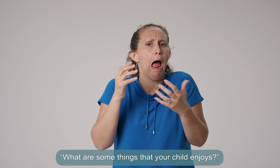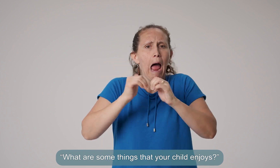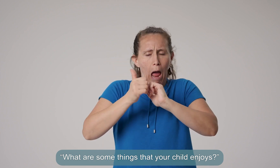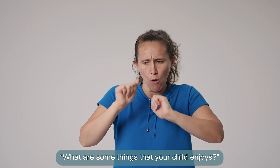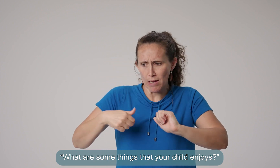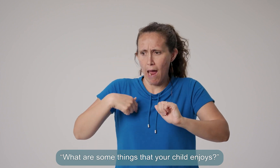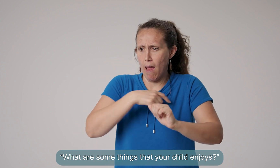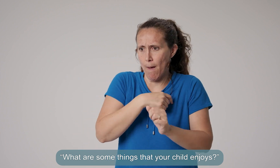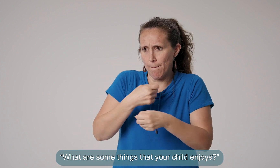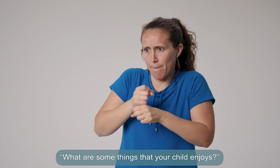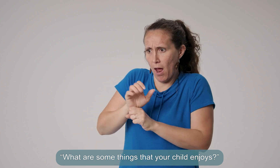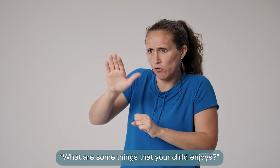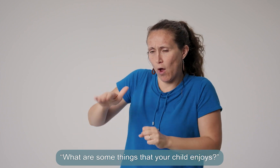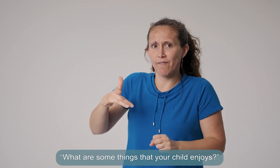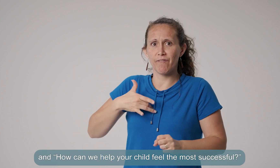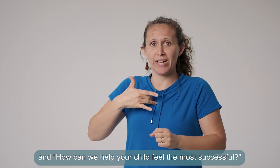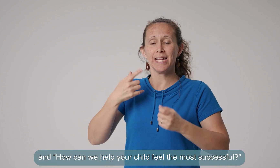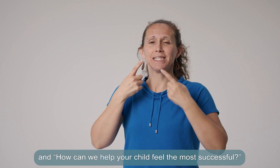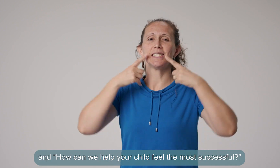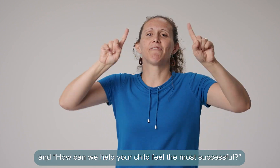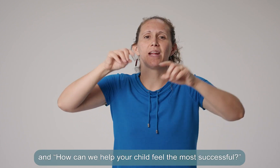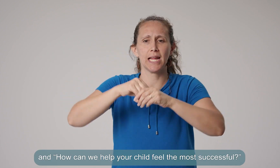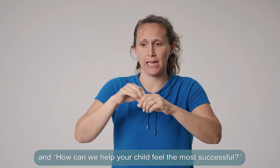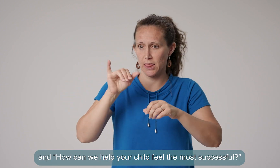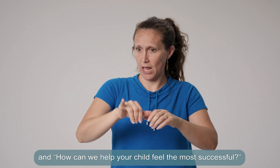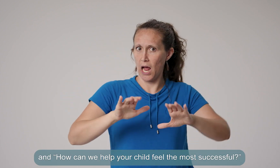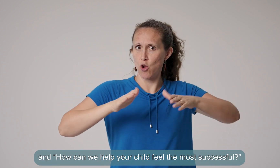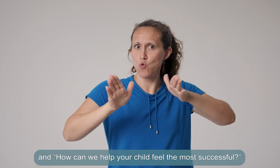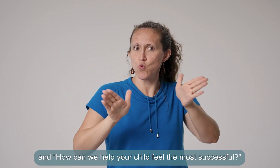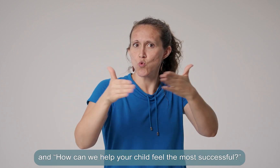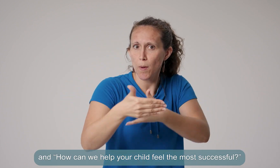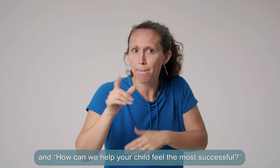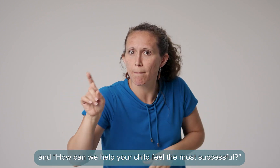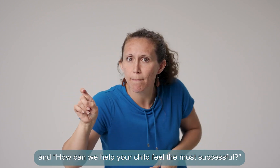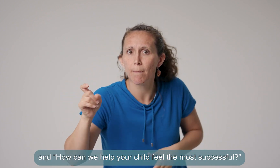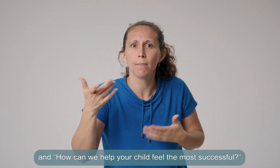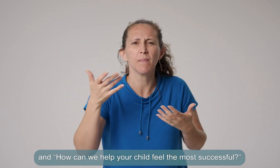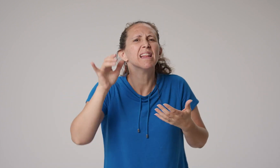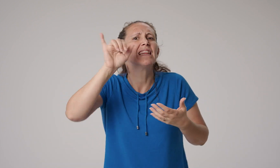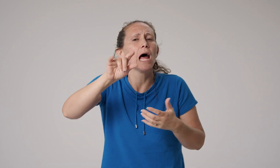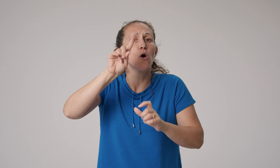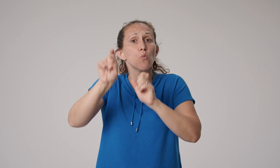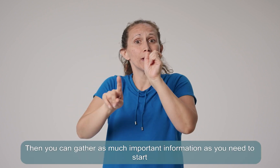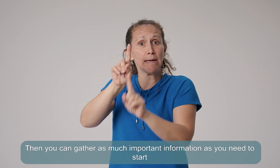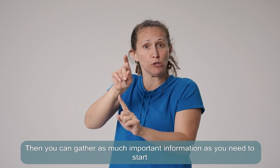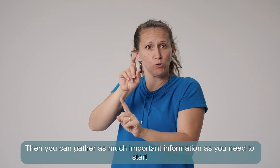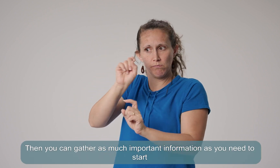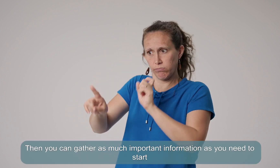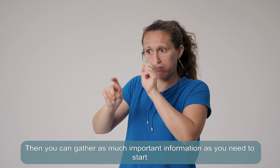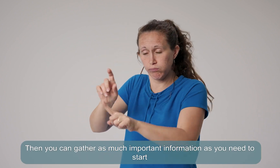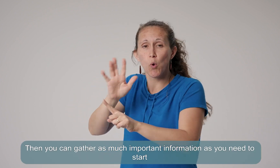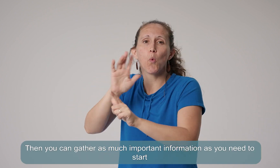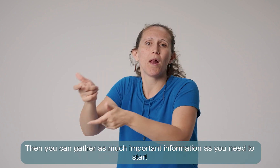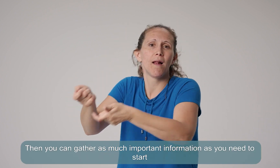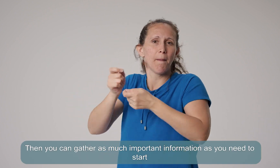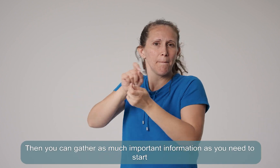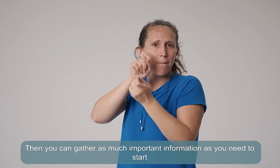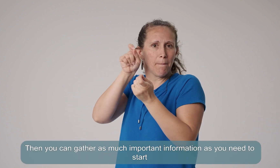that your child enjoys? And how can we help your child feel the most successful? Then you can gather as much important